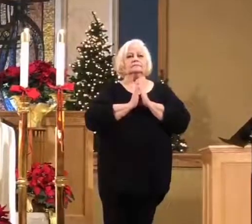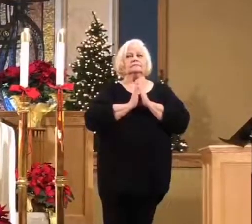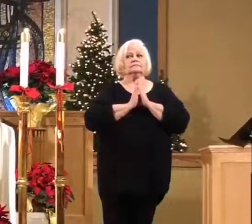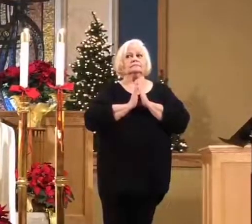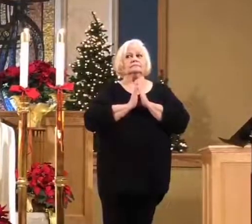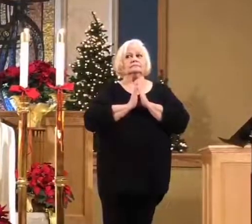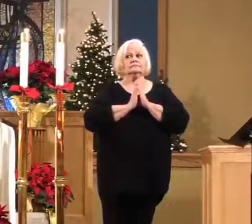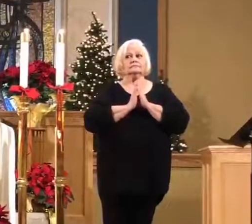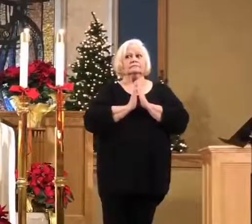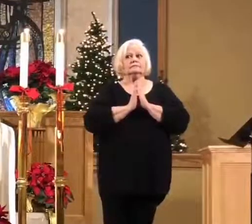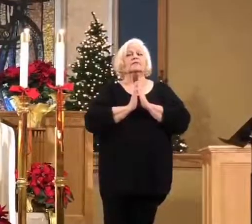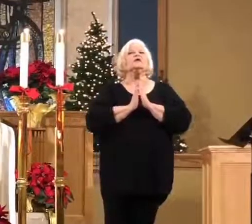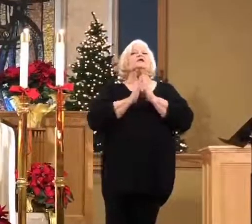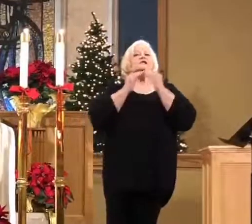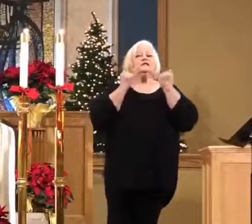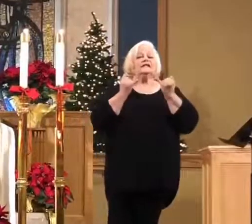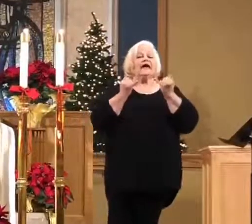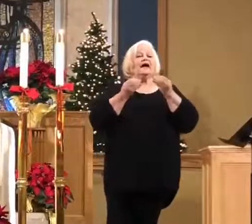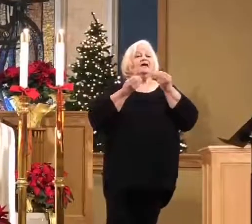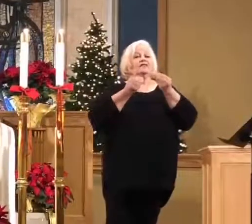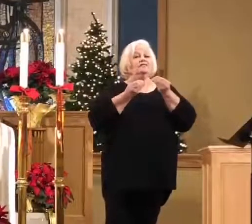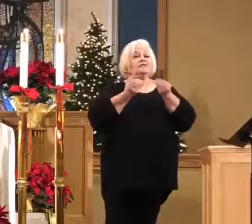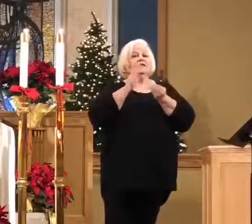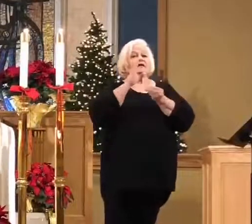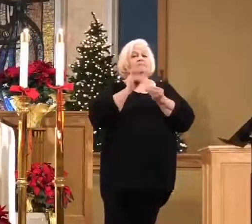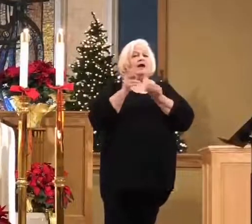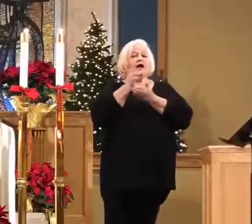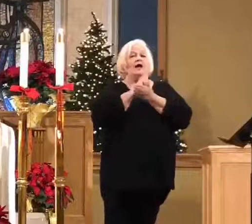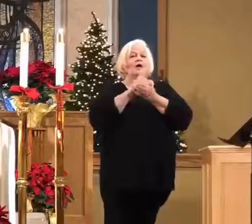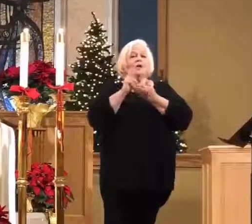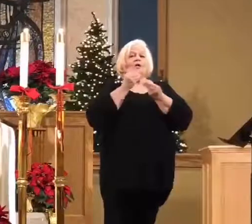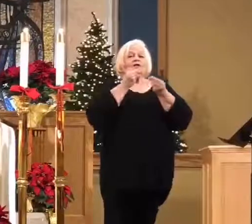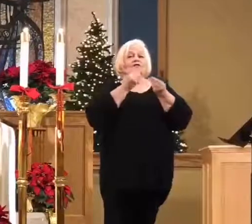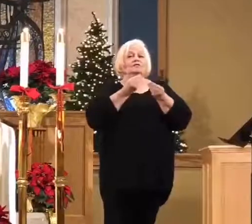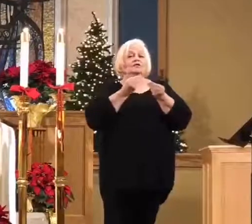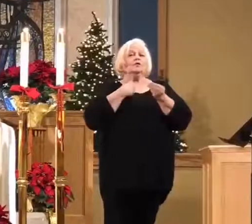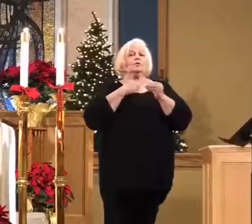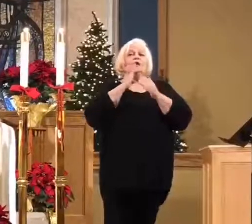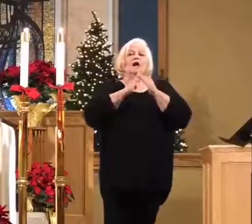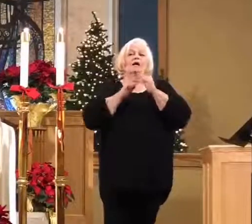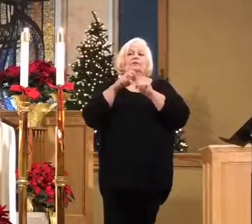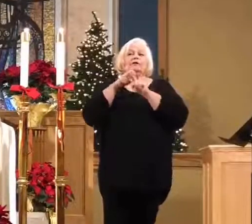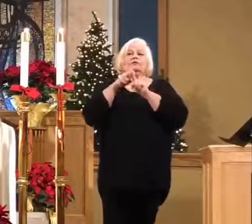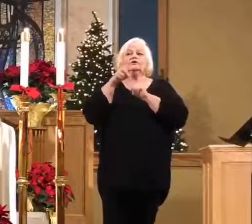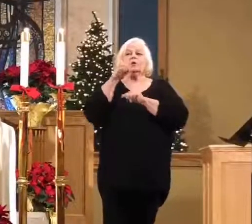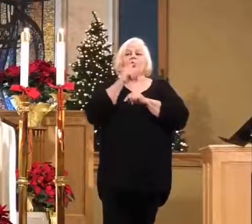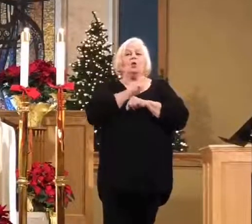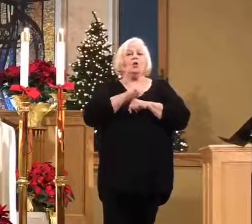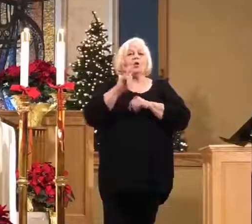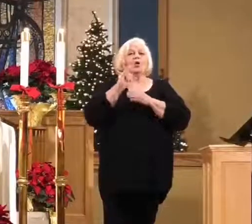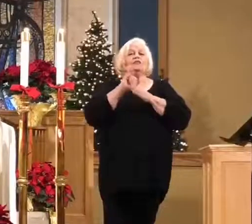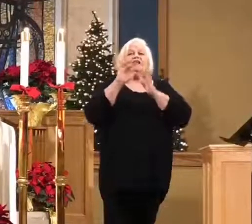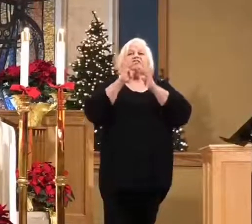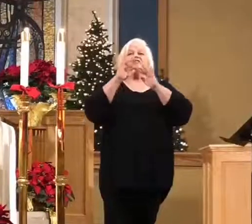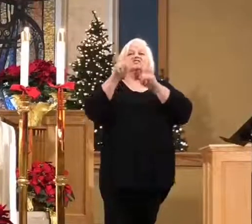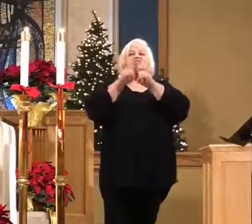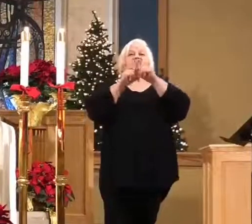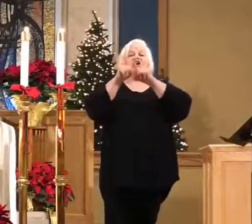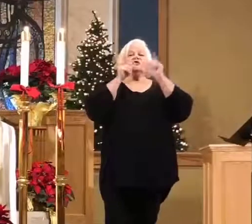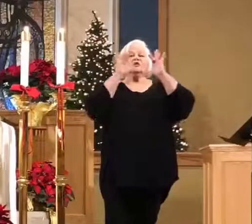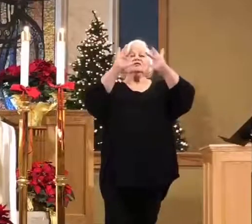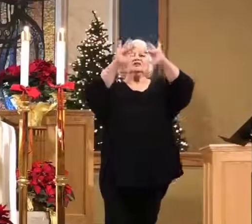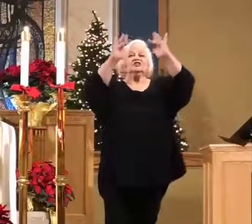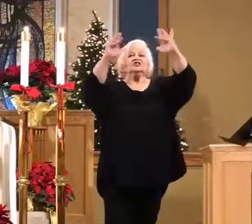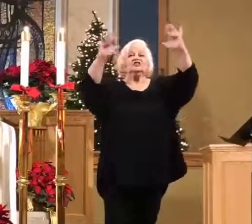Renewed by sacred nourishment, we humbly implore your mercy, O Lord, that the star of your justice may shine always bright in